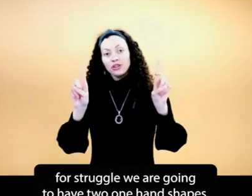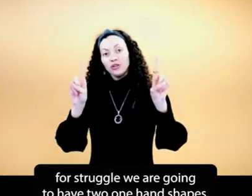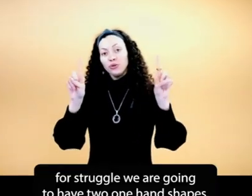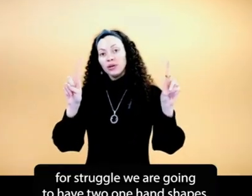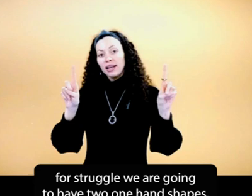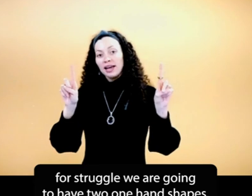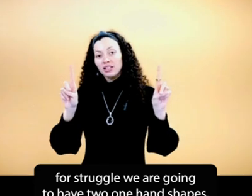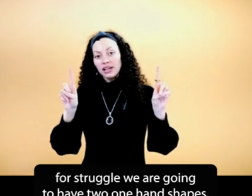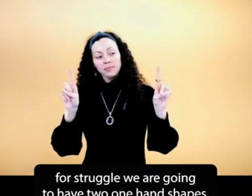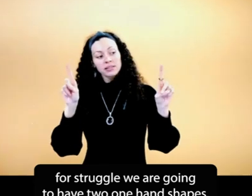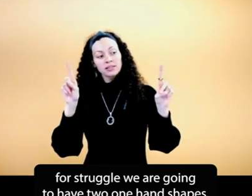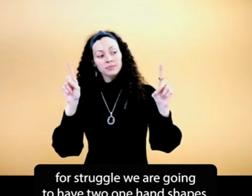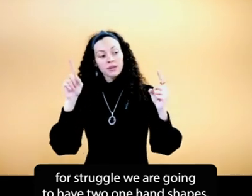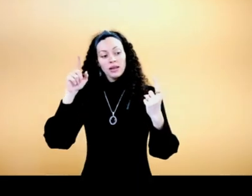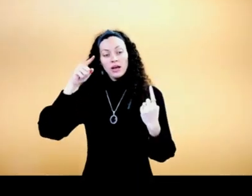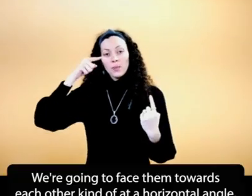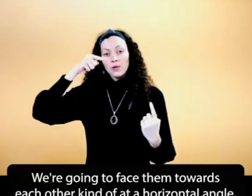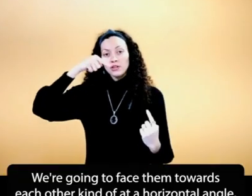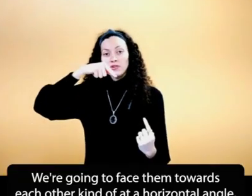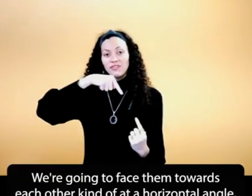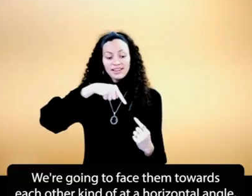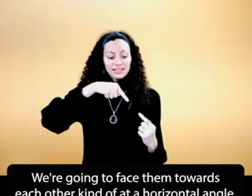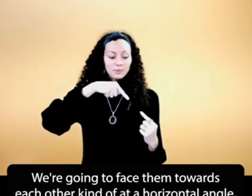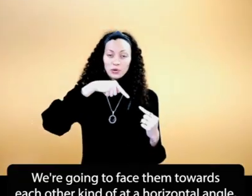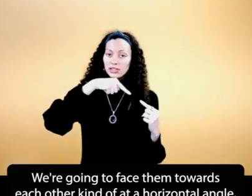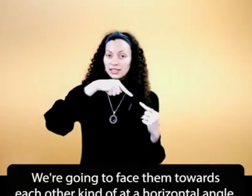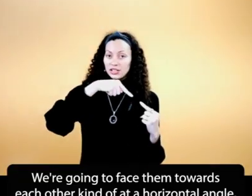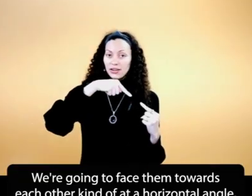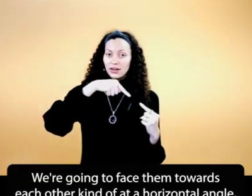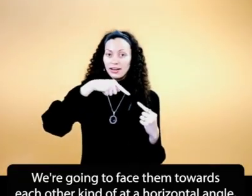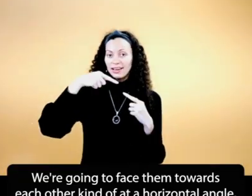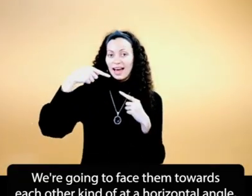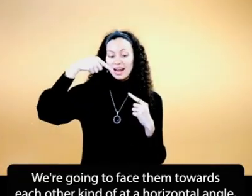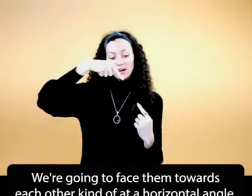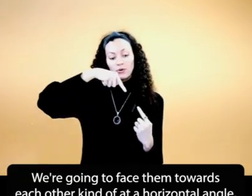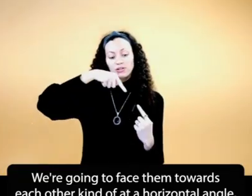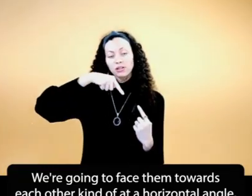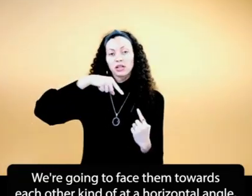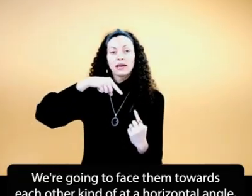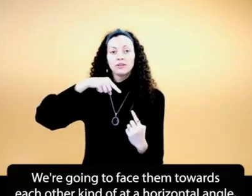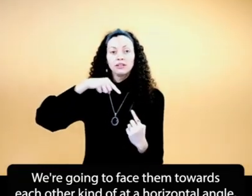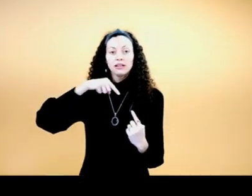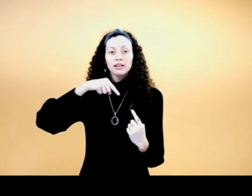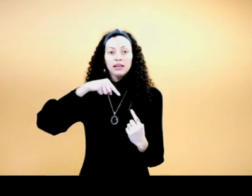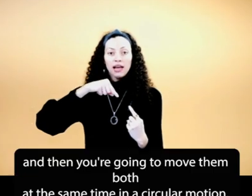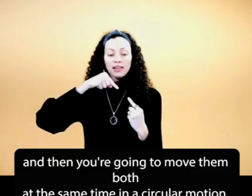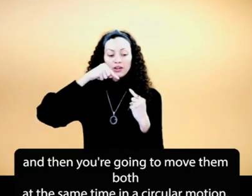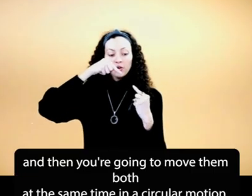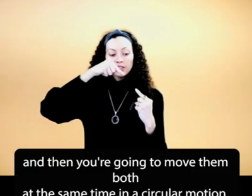two one-hand shapes. We're going to face them towards each other, kind of at a horizontal angle, and then you're going to